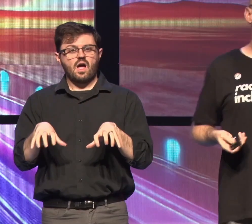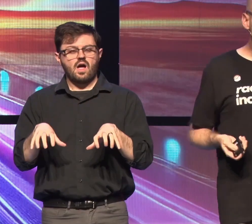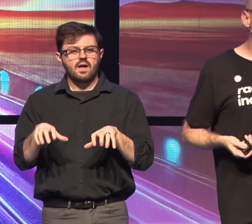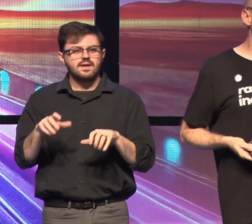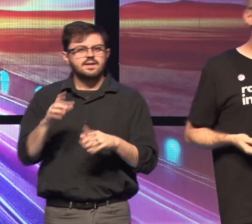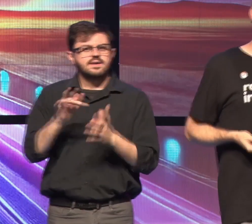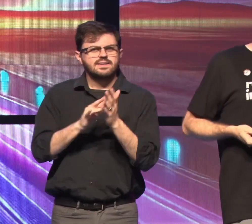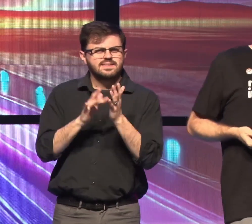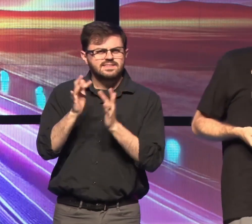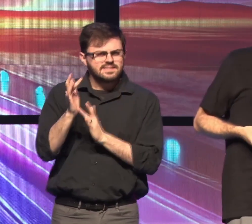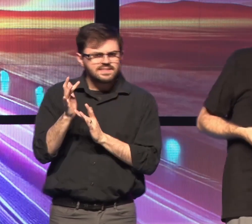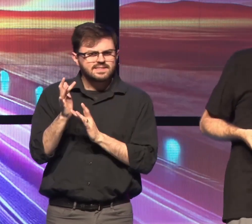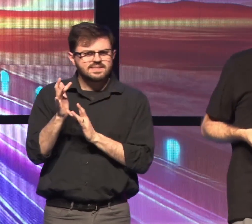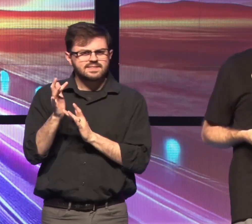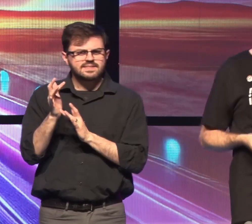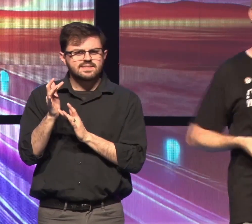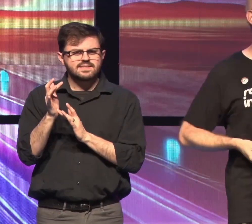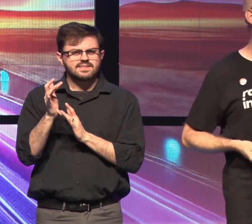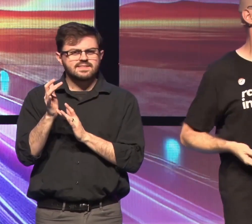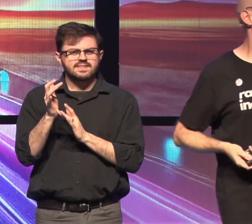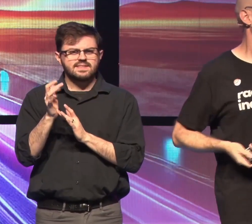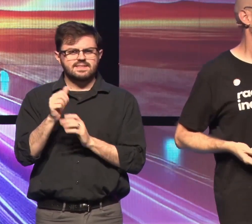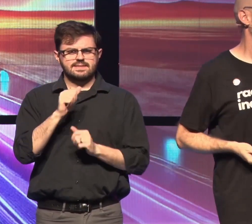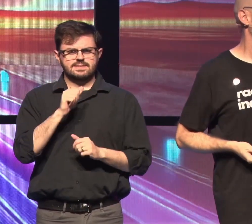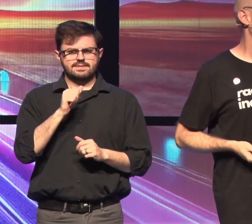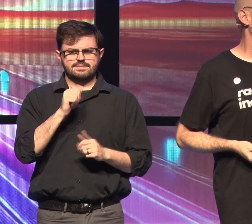less sensitive on the issue than Paul.